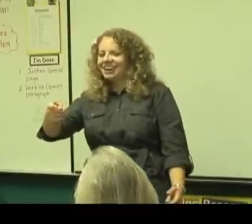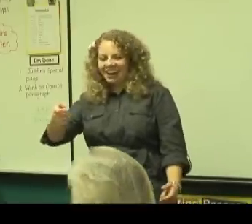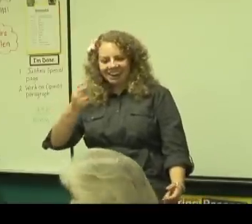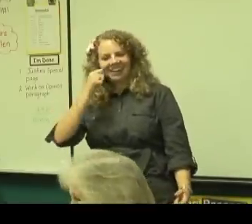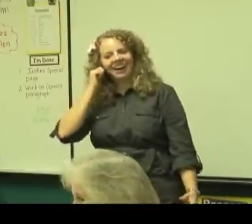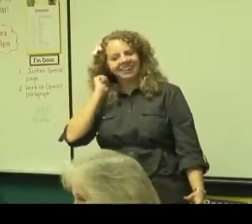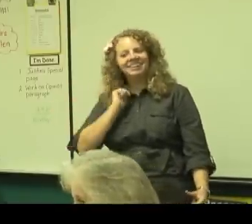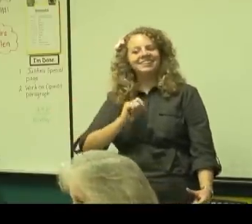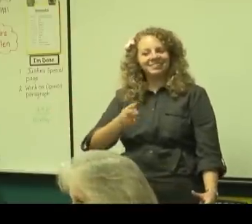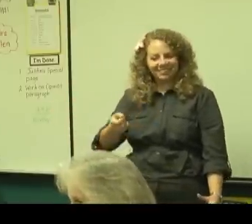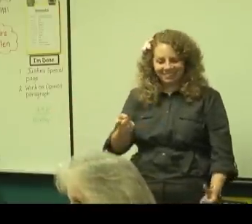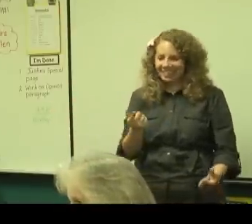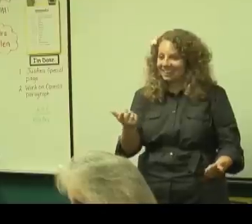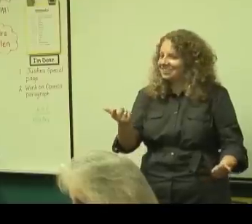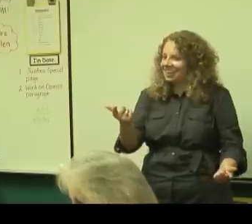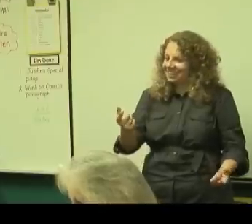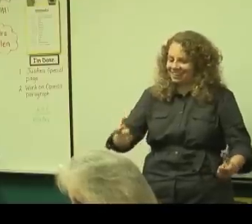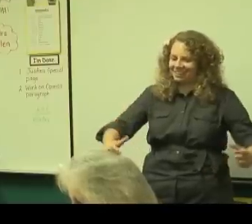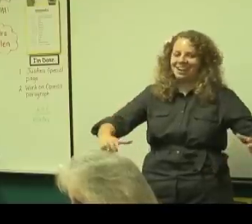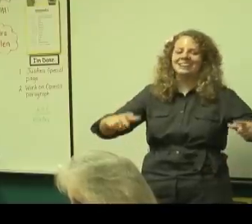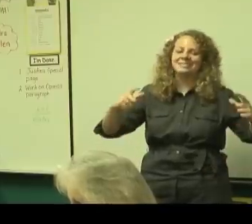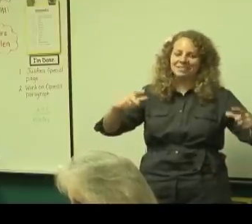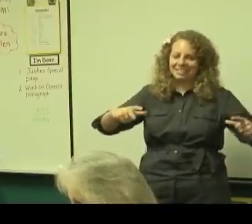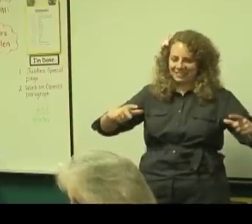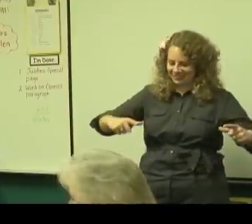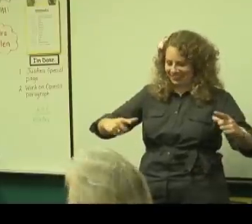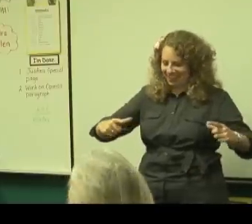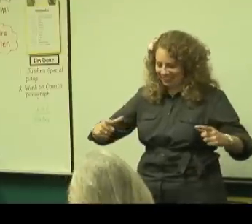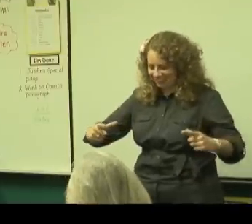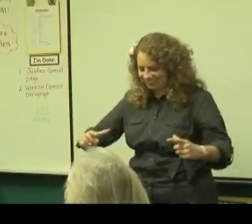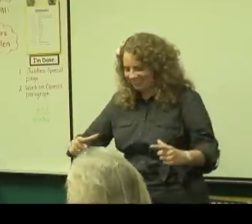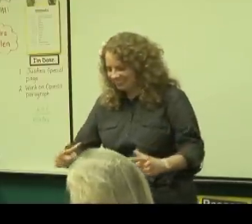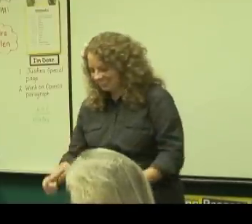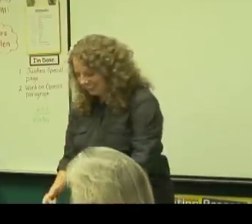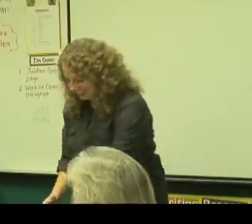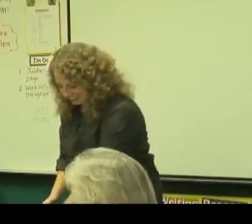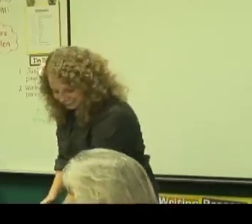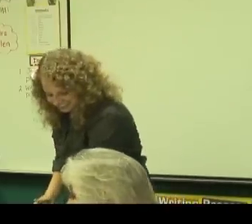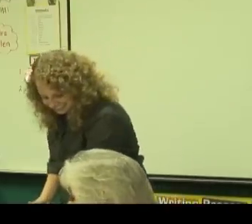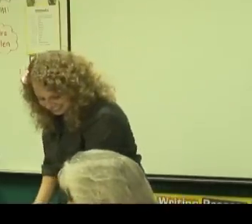Yeah, kind of. It gets the idea across for this one, yeah. Okay.